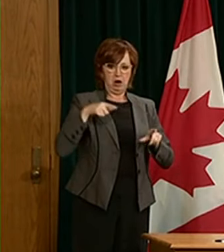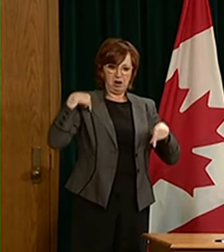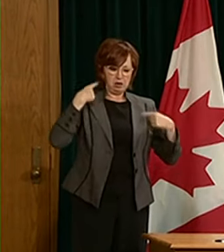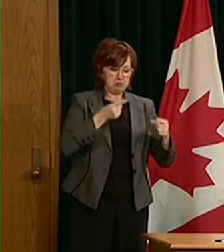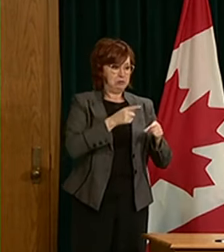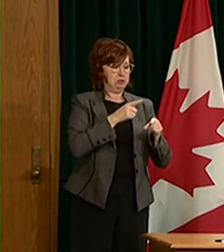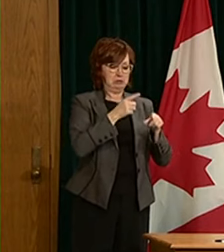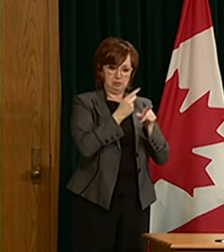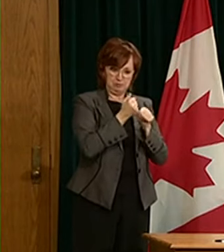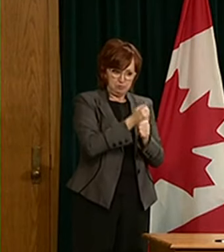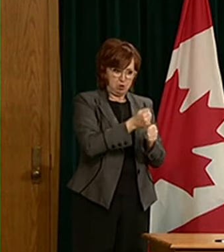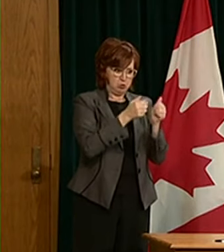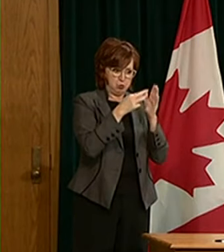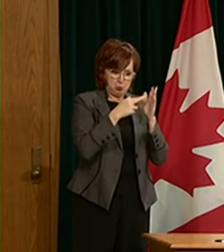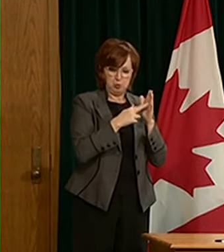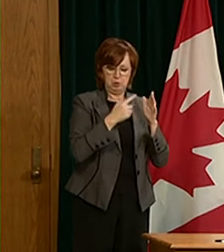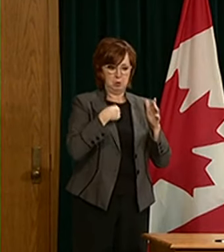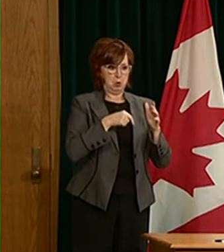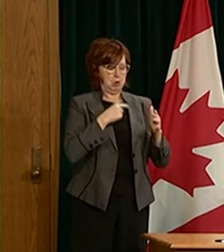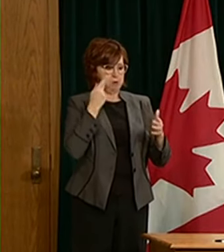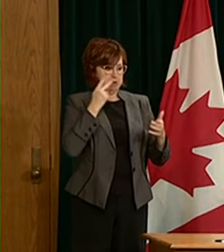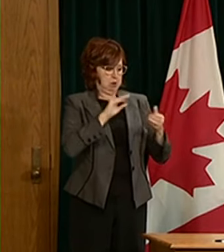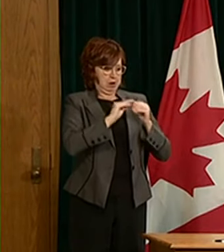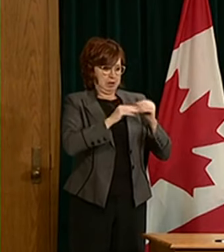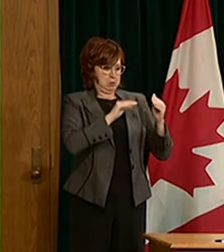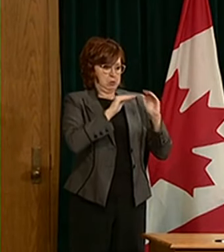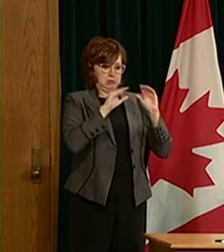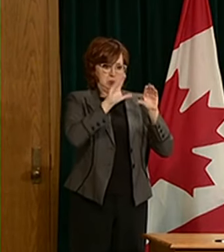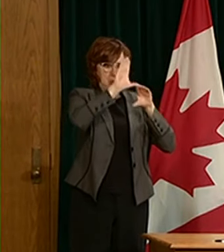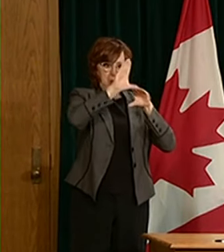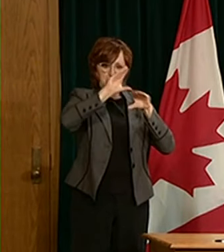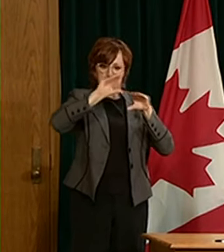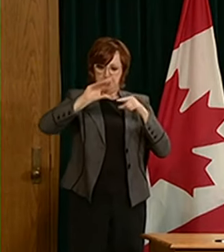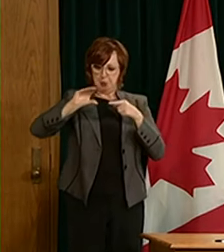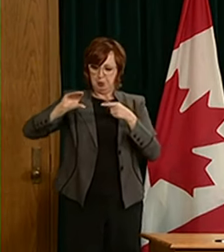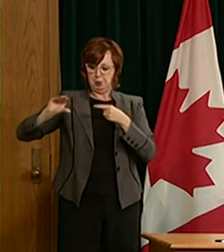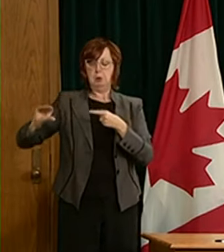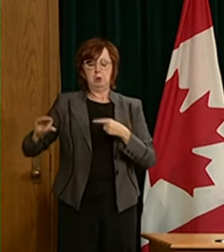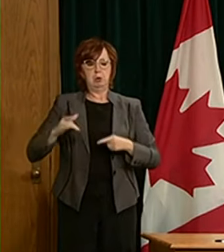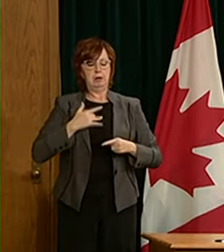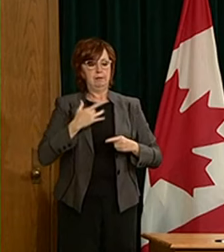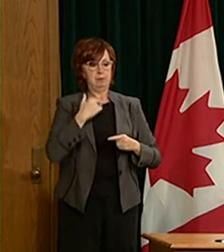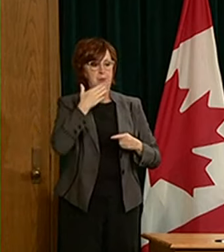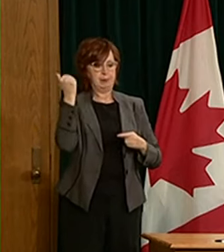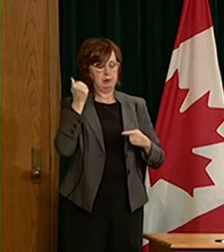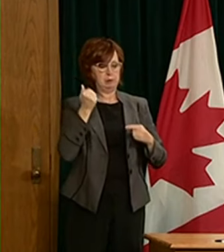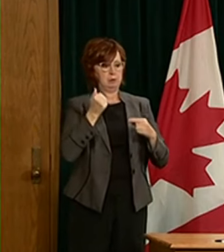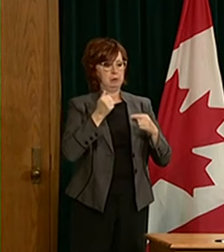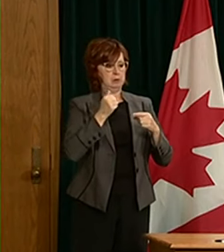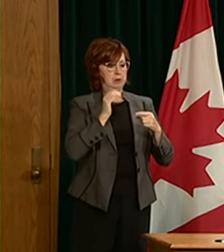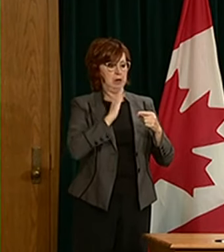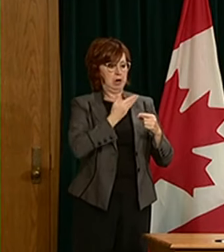encouraging signs of flattening the curve. The slowdown of non-essential services across the province has already enabled us to